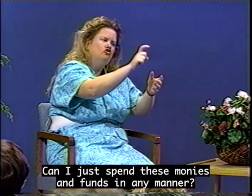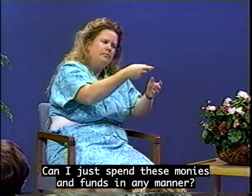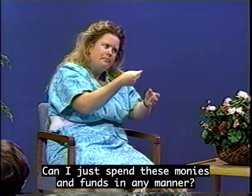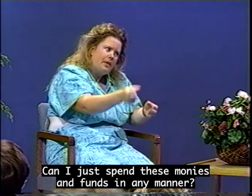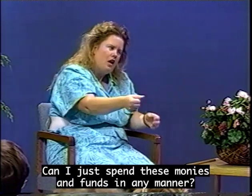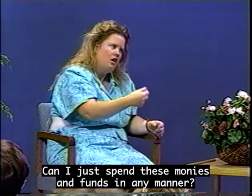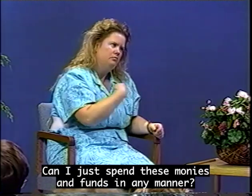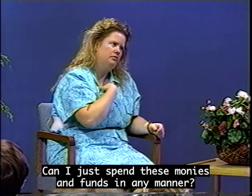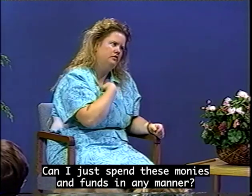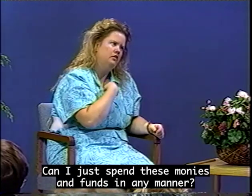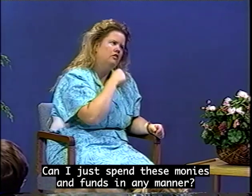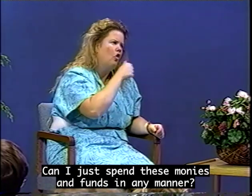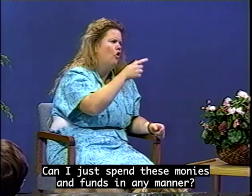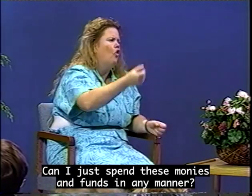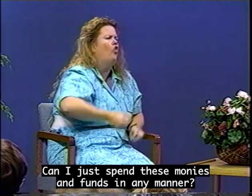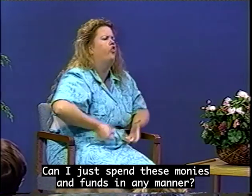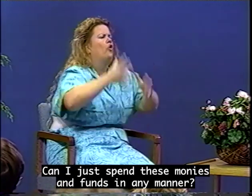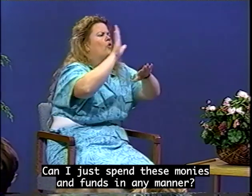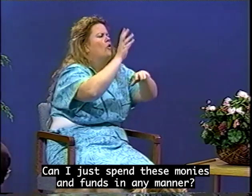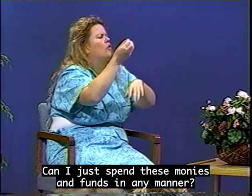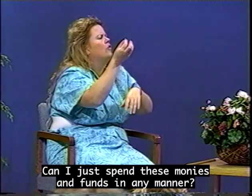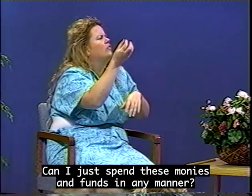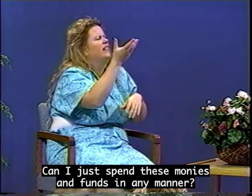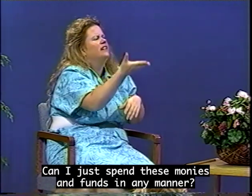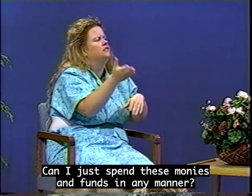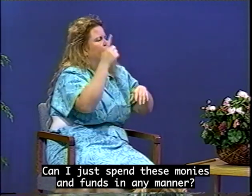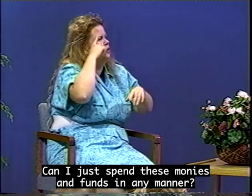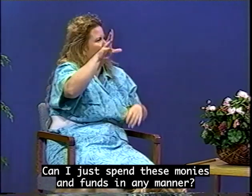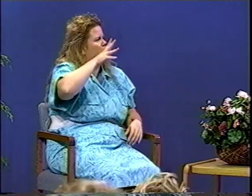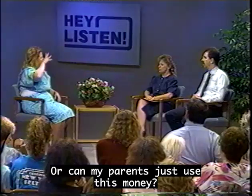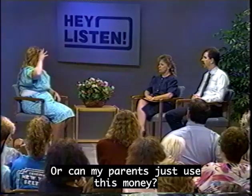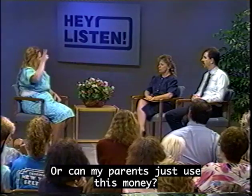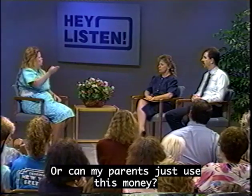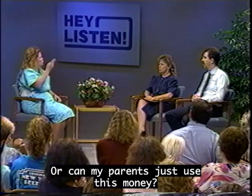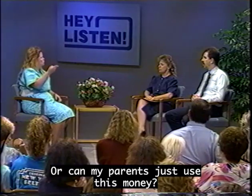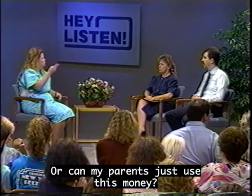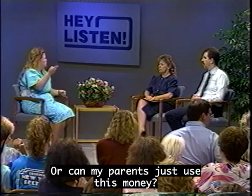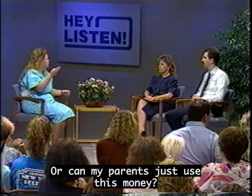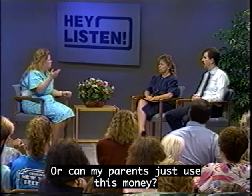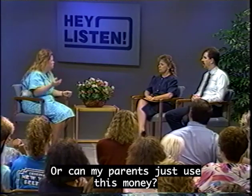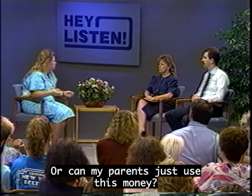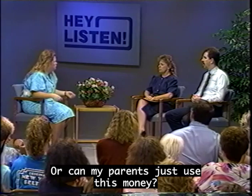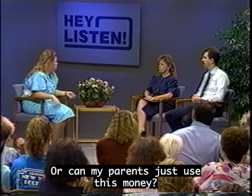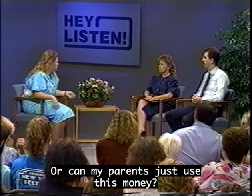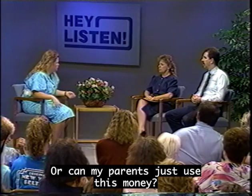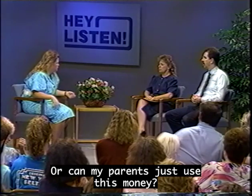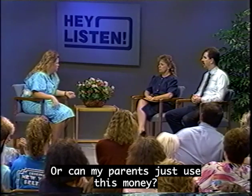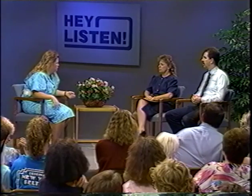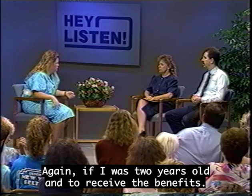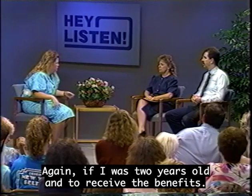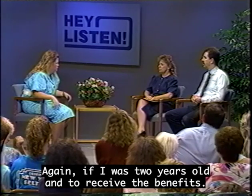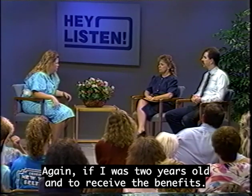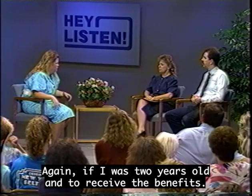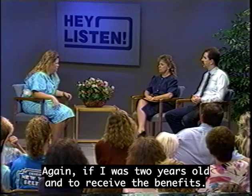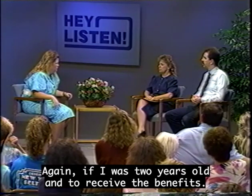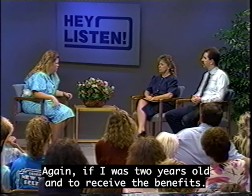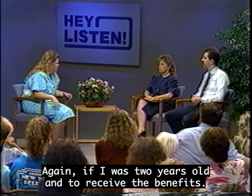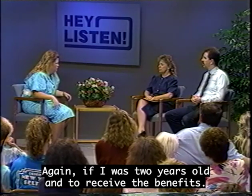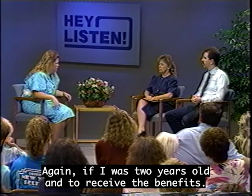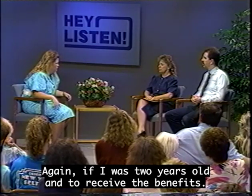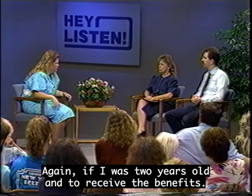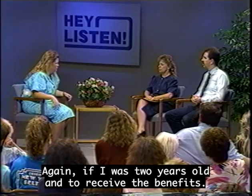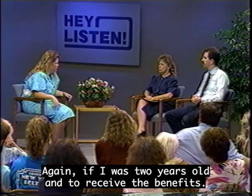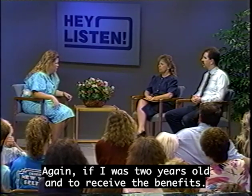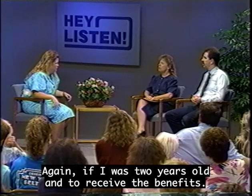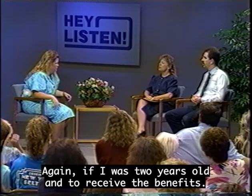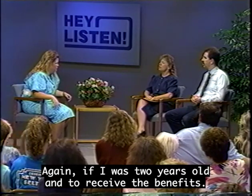can I just spend these monies and funds in any manner? Or can my parents just use this money, again, if I were